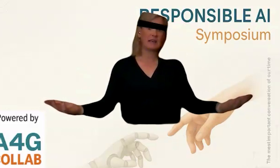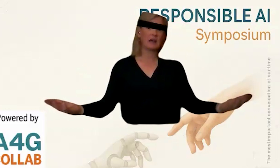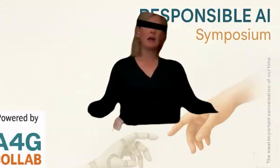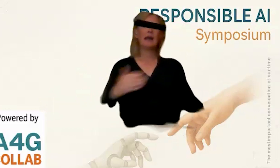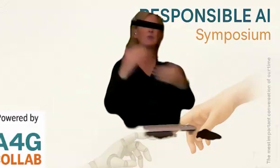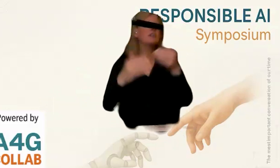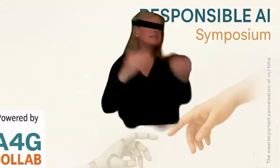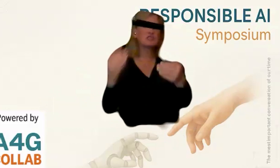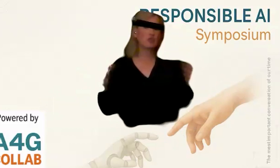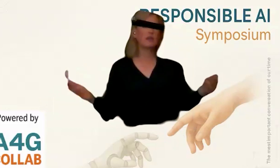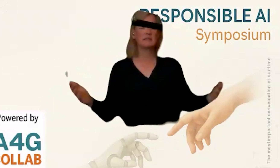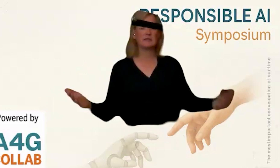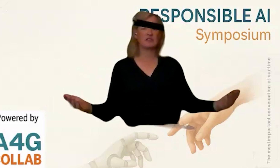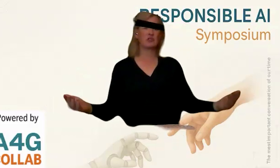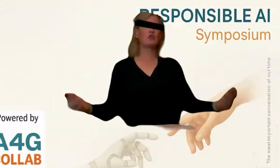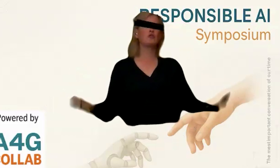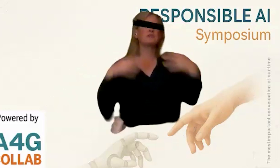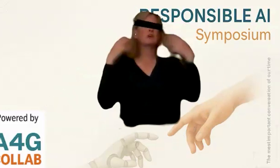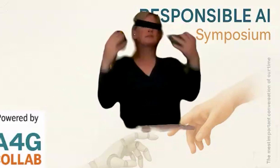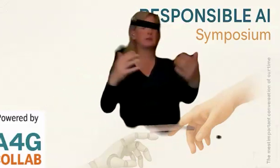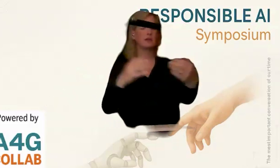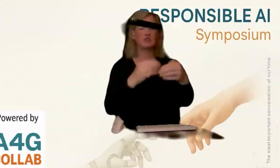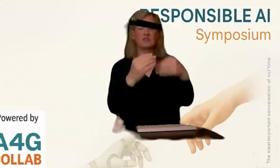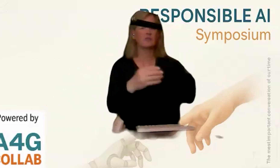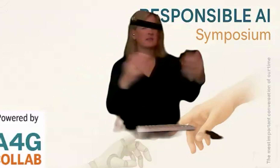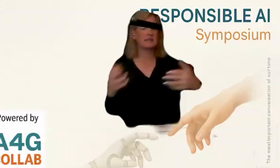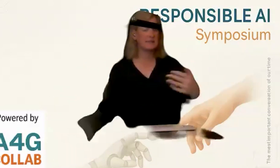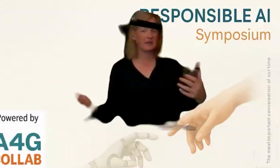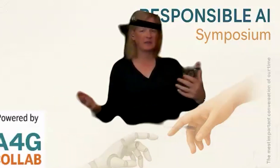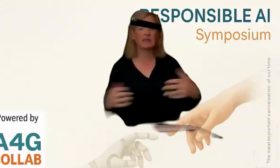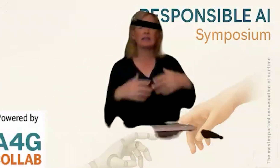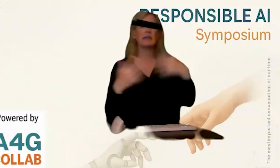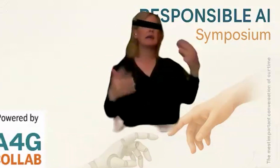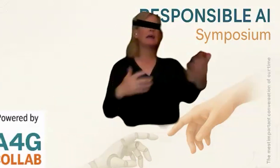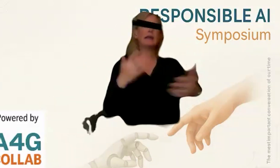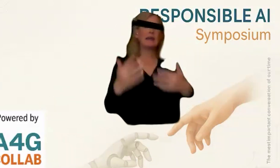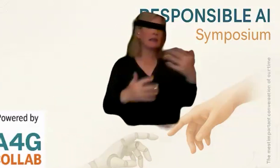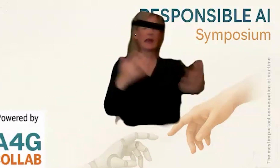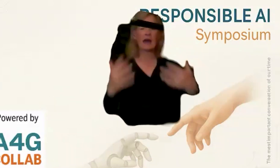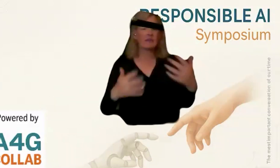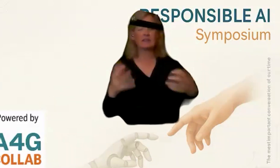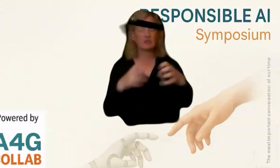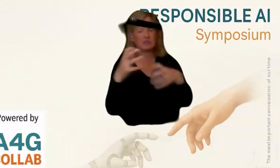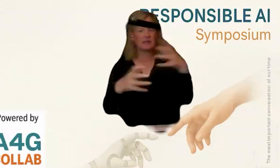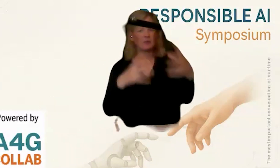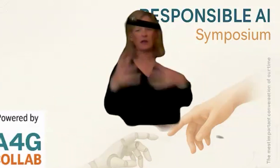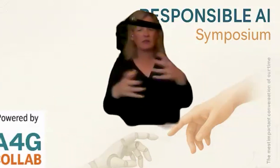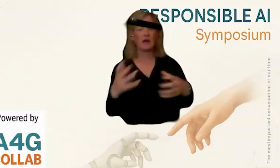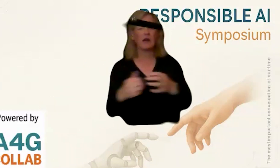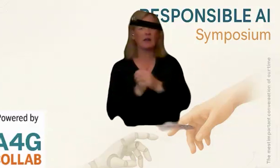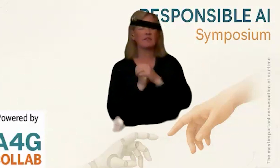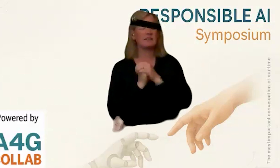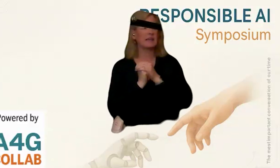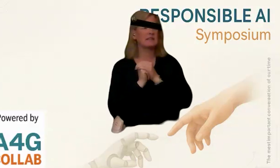access their data. And I realize this creates some additional hoops. There are considerations for scientific validity in having these sorts